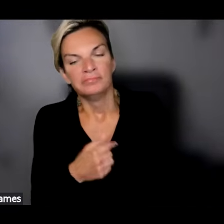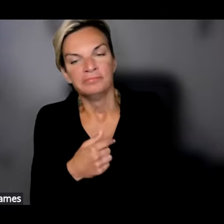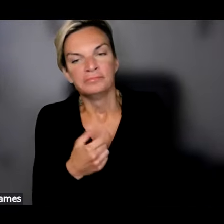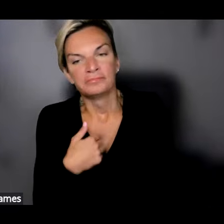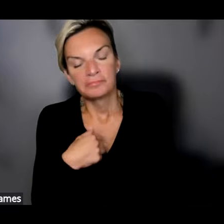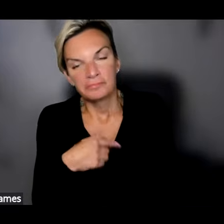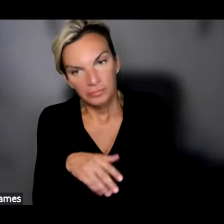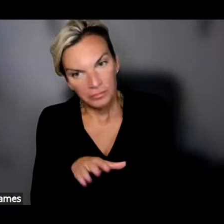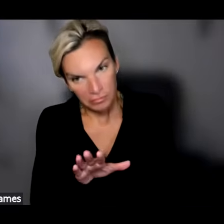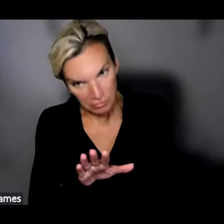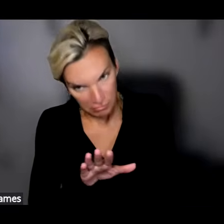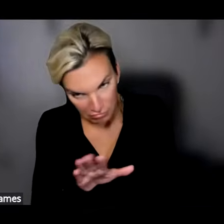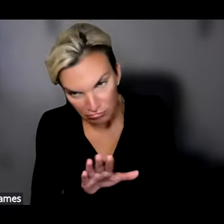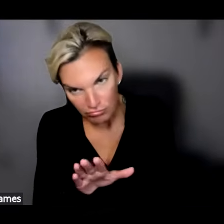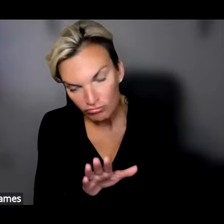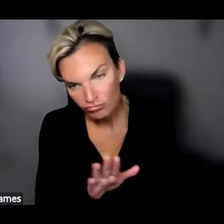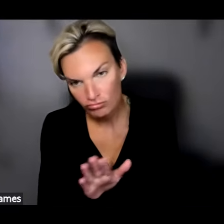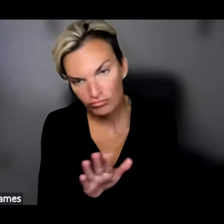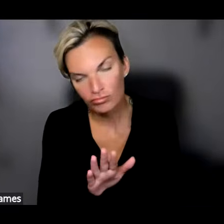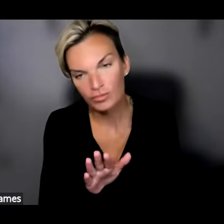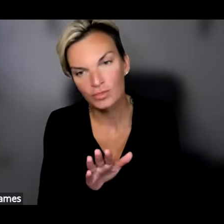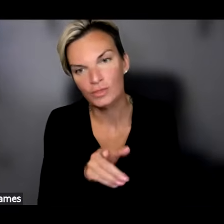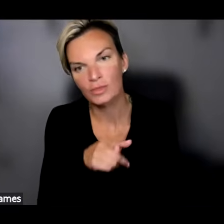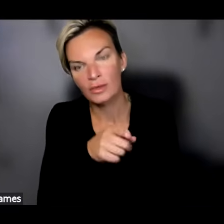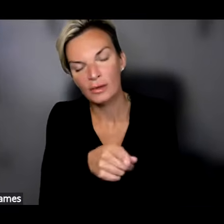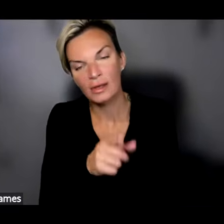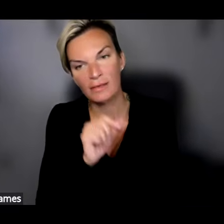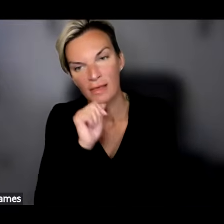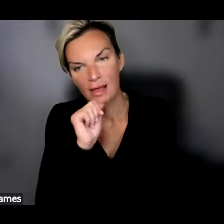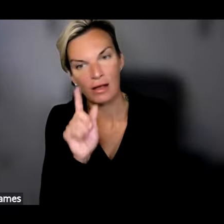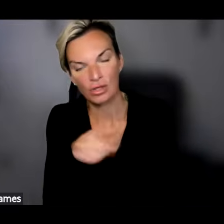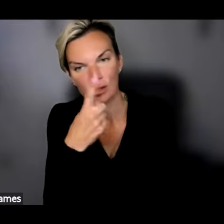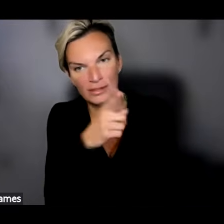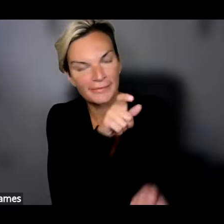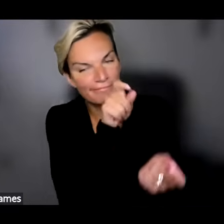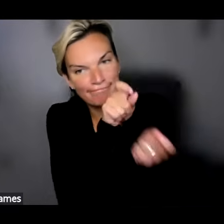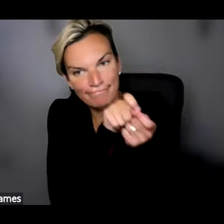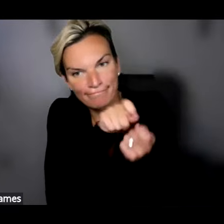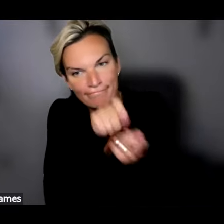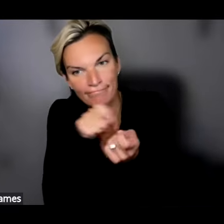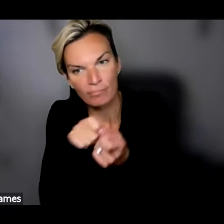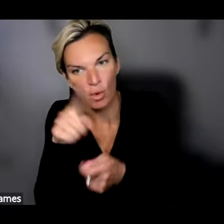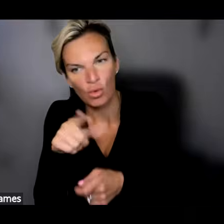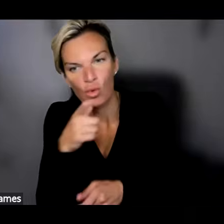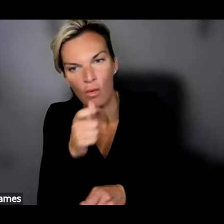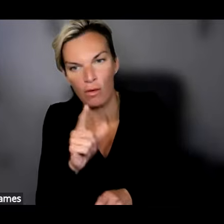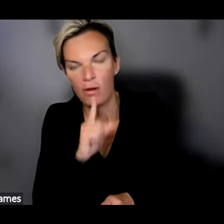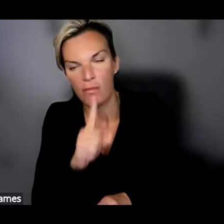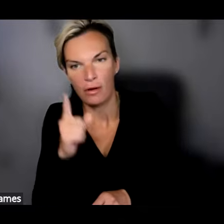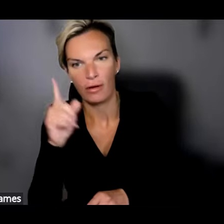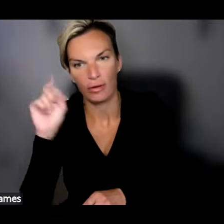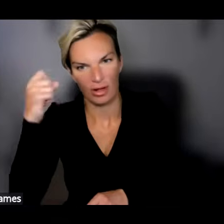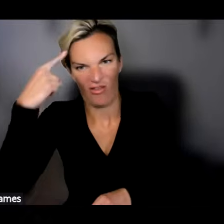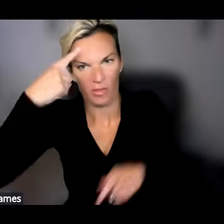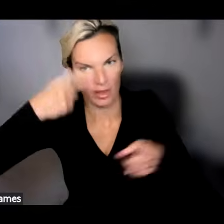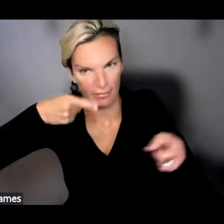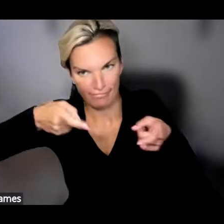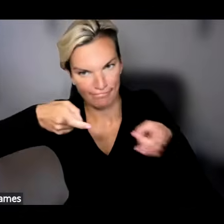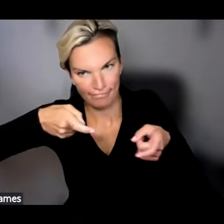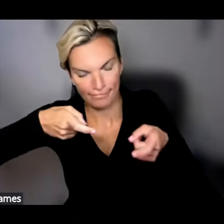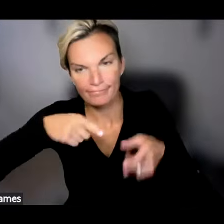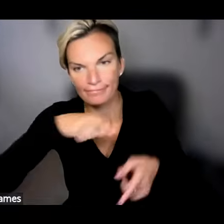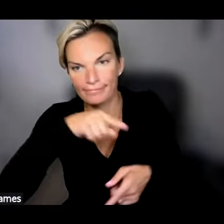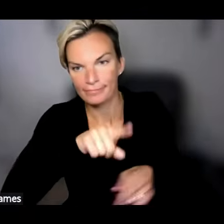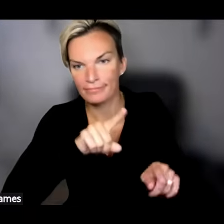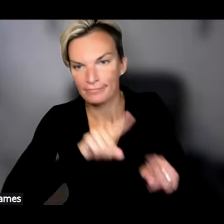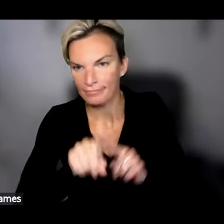you've just identified are also not certain regulated utilities. So we were reacting to the language from Director Brader,